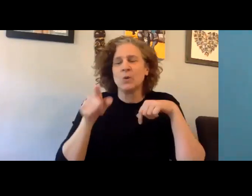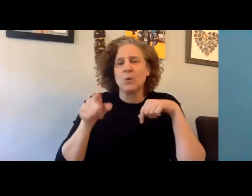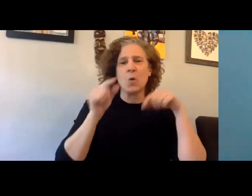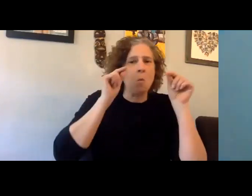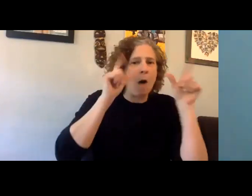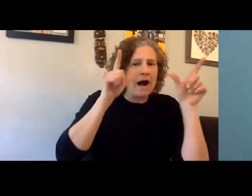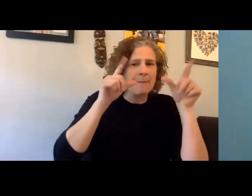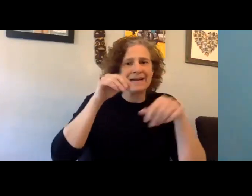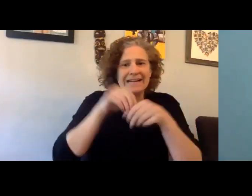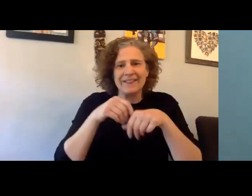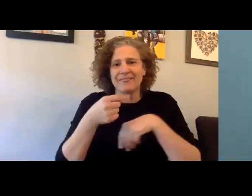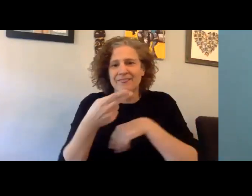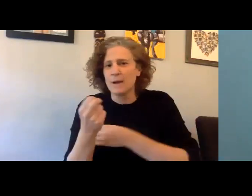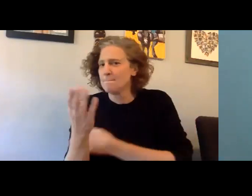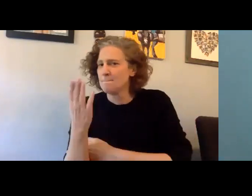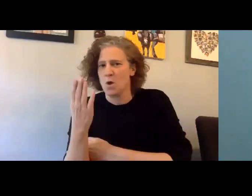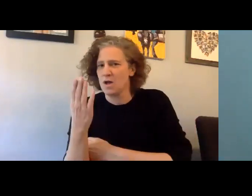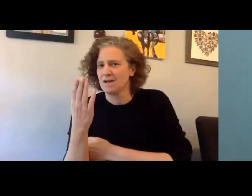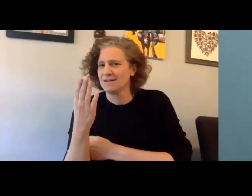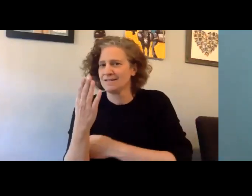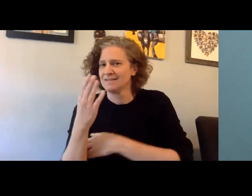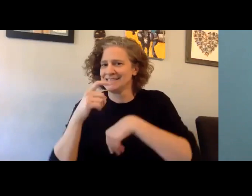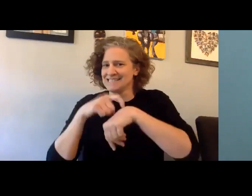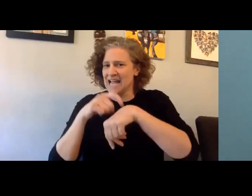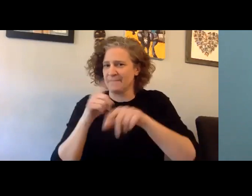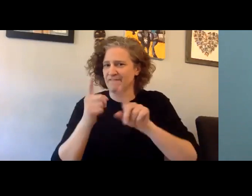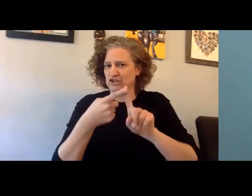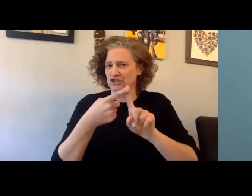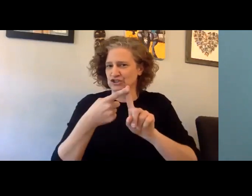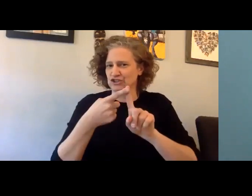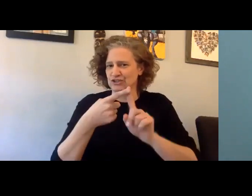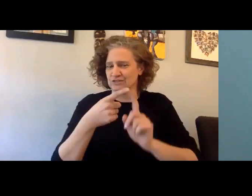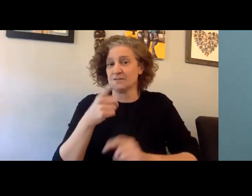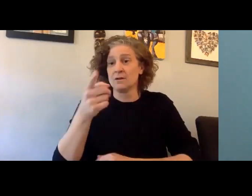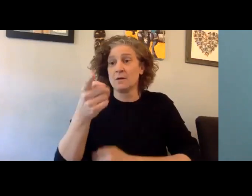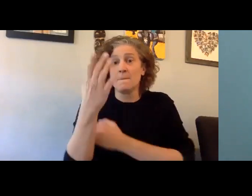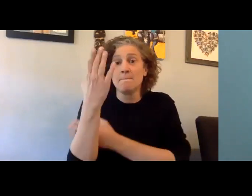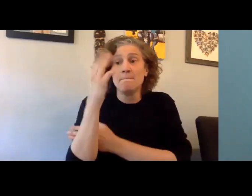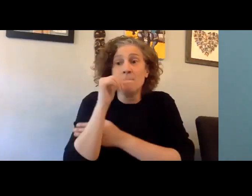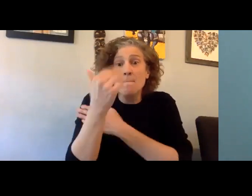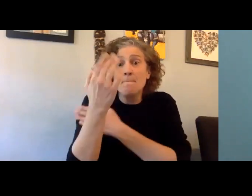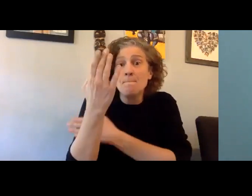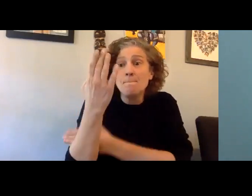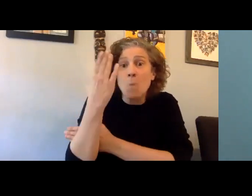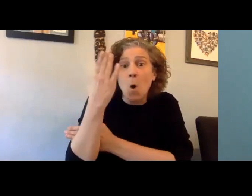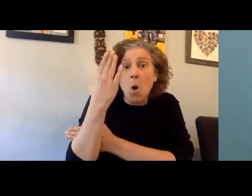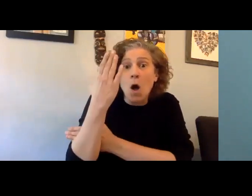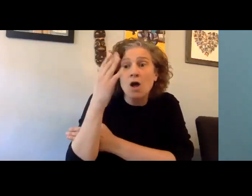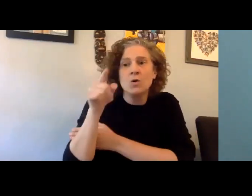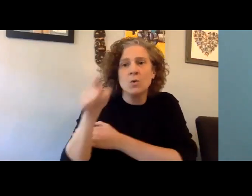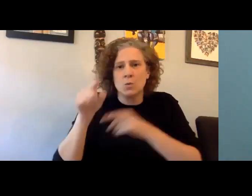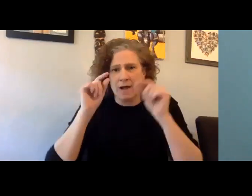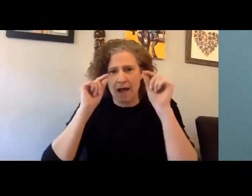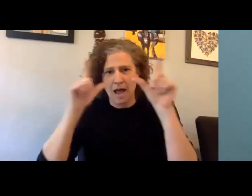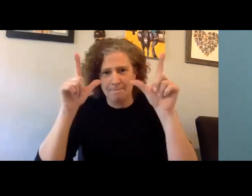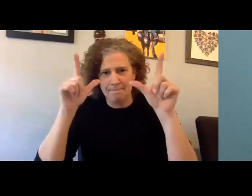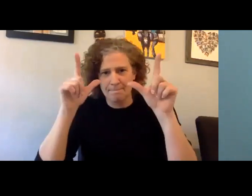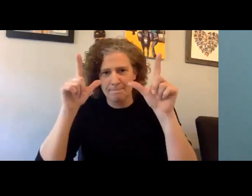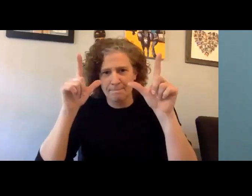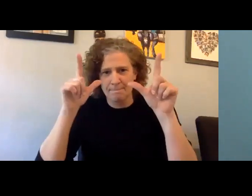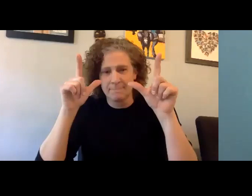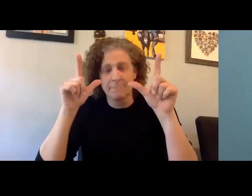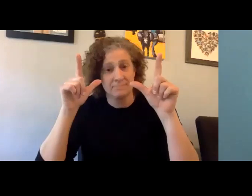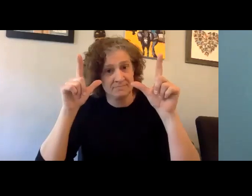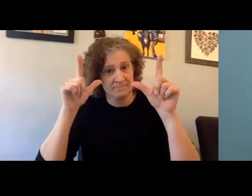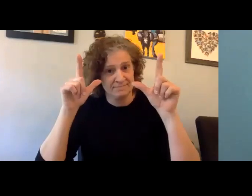up, not you get up in the morning. So the time always comes first. Tomorrow morning, you need to